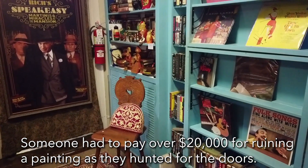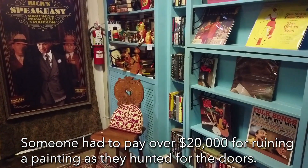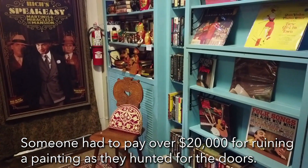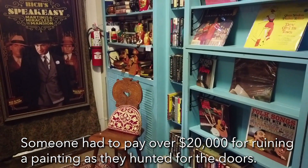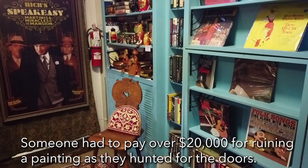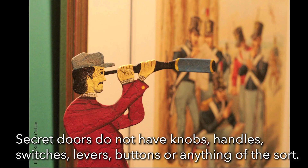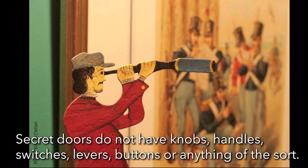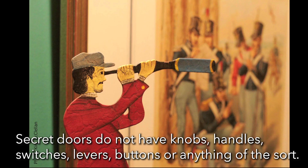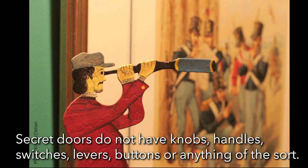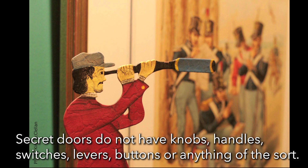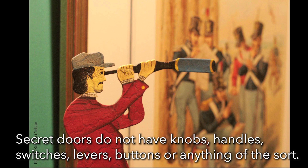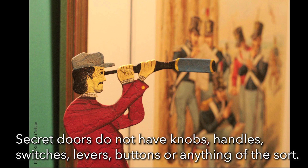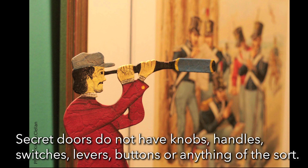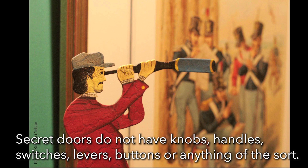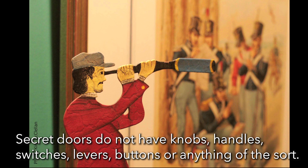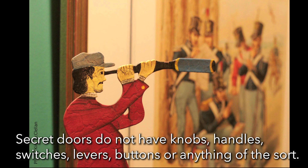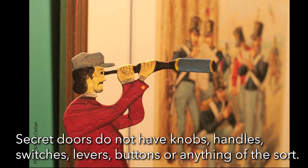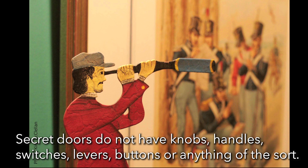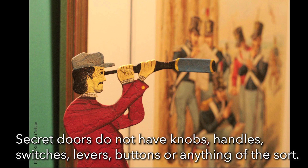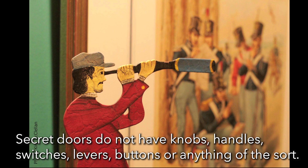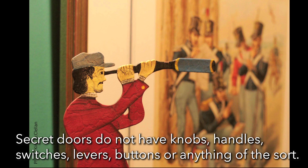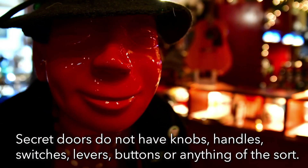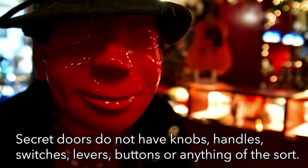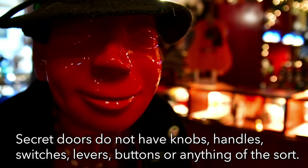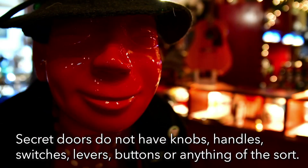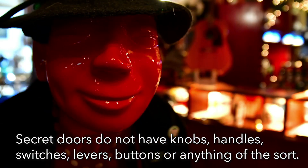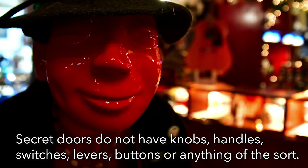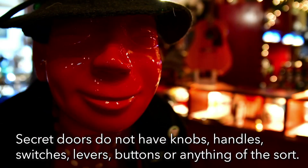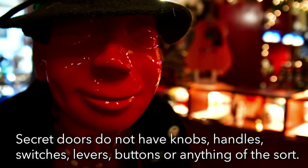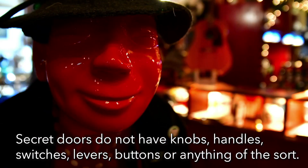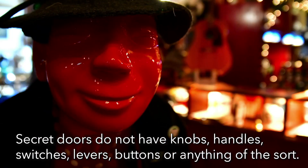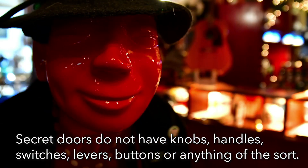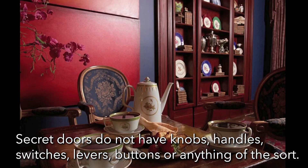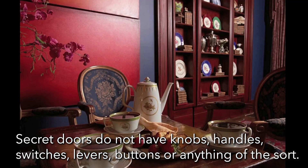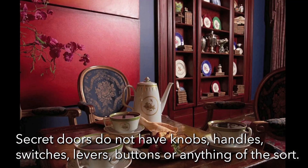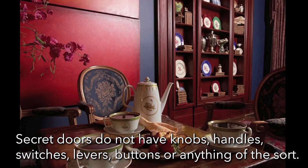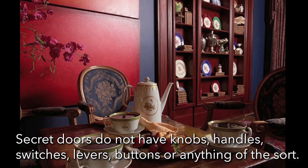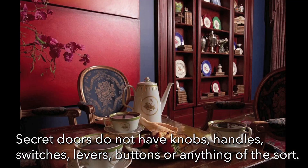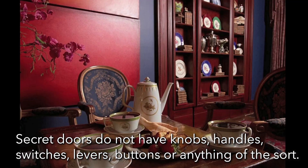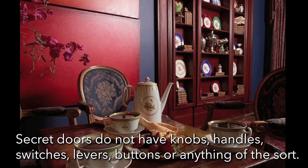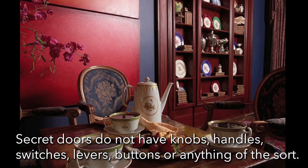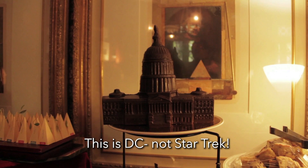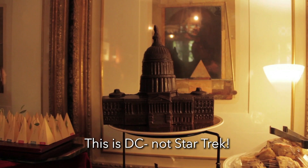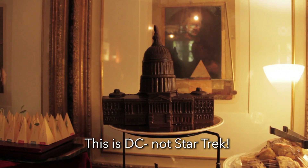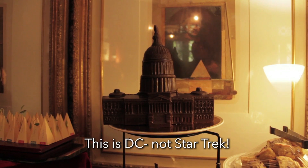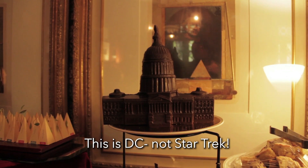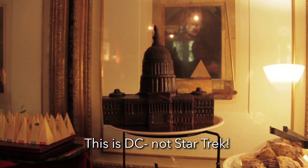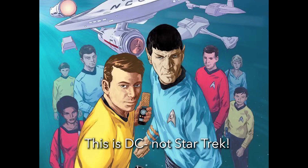doors. Secret doors do not have knobs, handles, switches, levers, buttons, or anything of the sort. This is DC, not Star